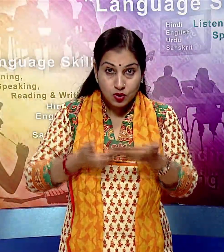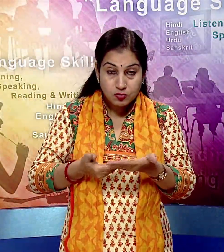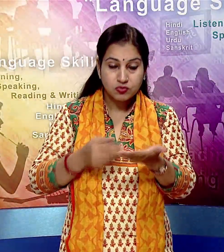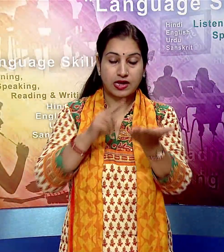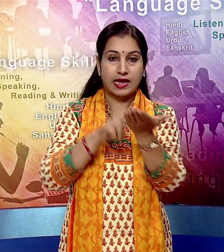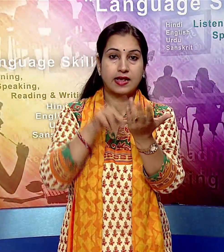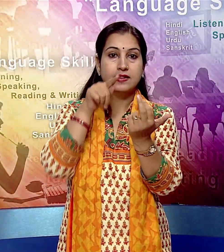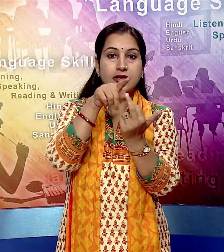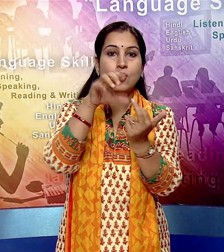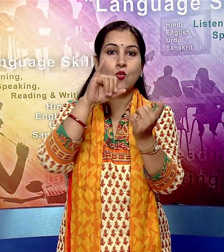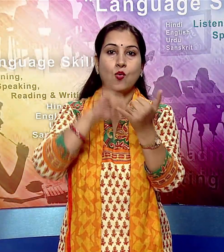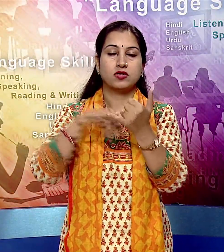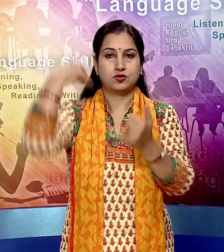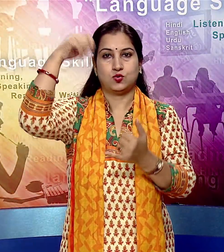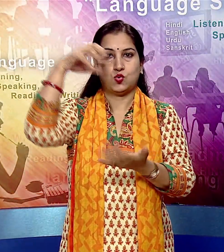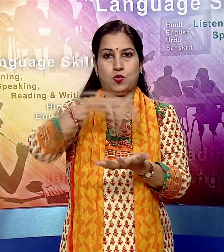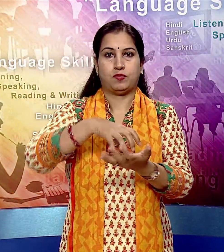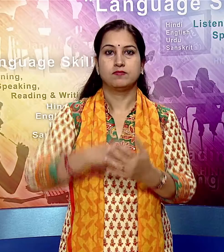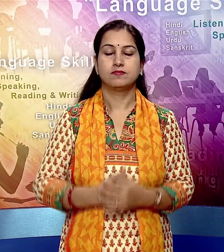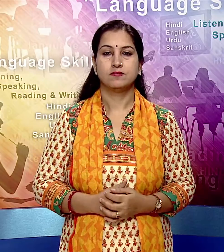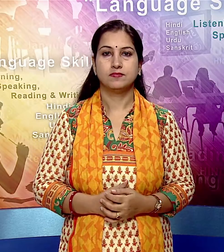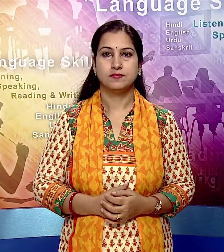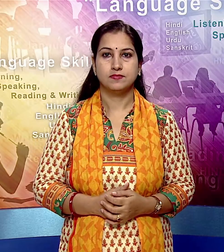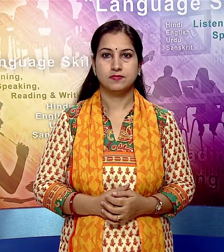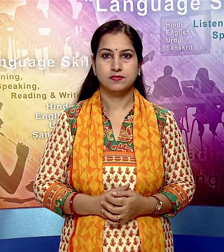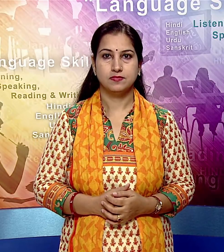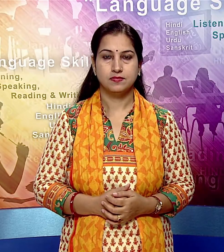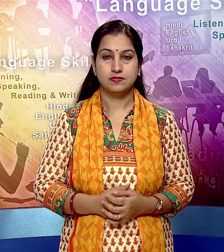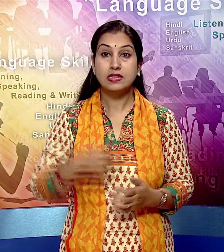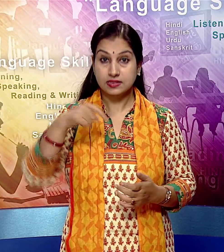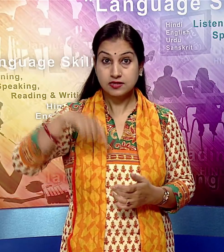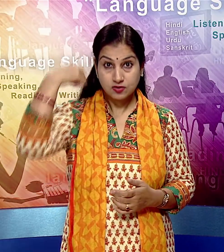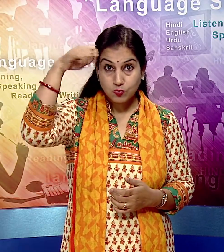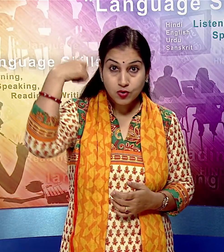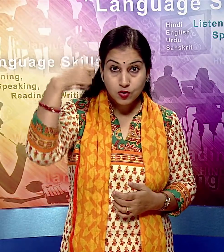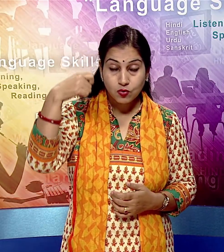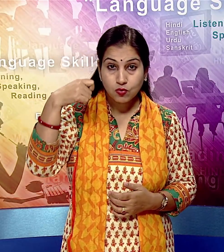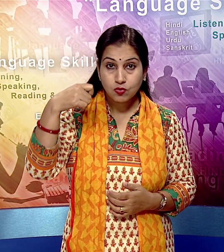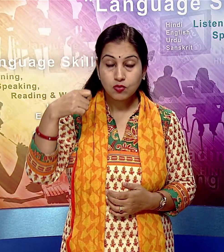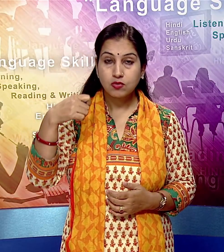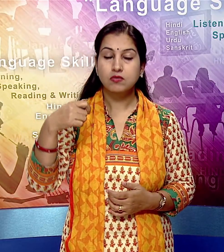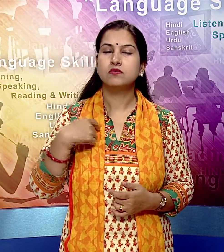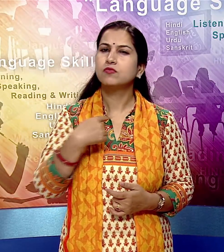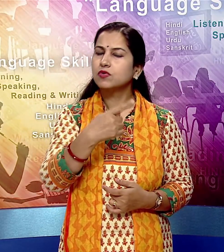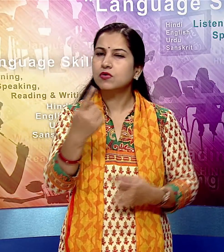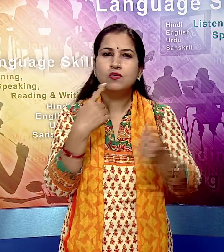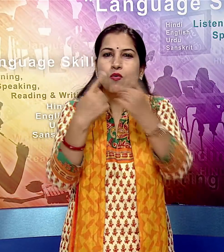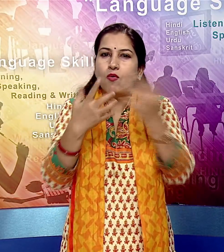Welcome to the NIOS studio. In this video, we will discuss about